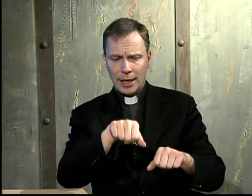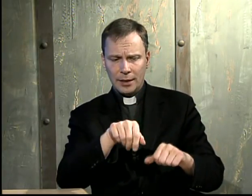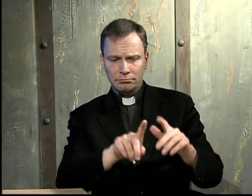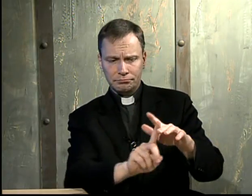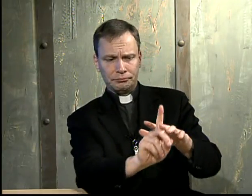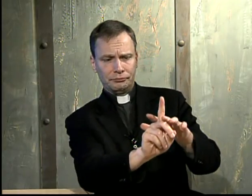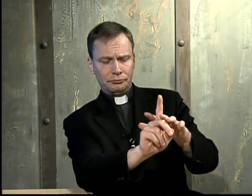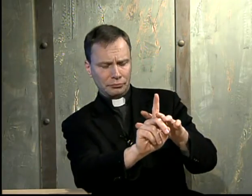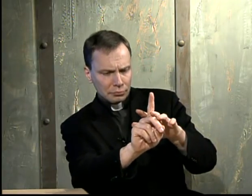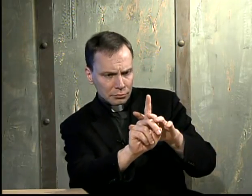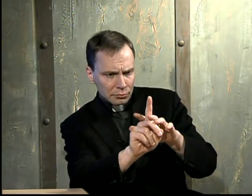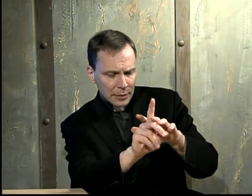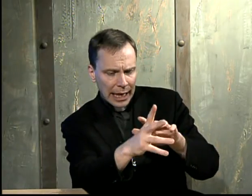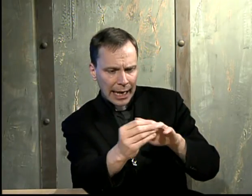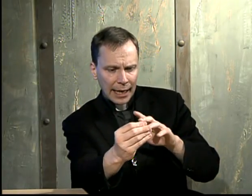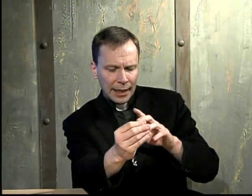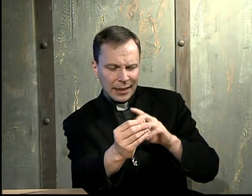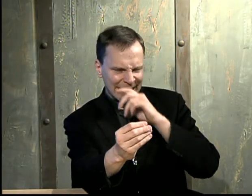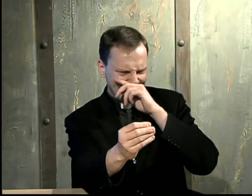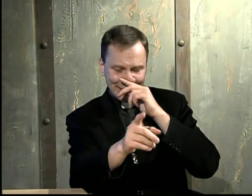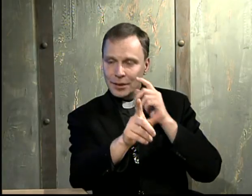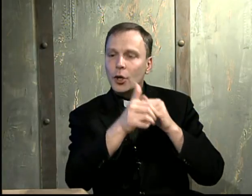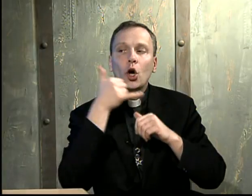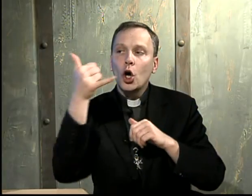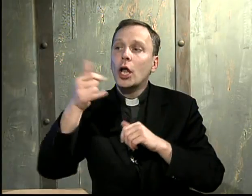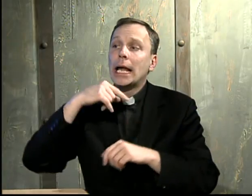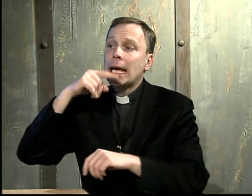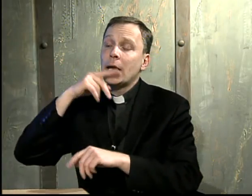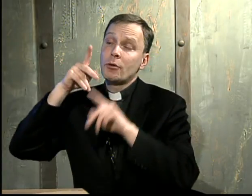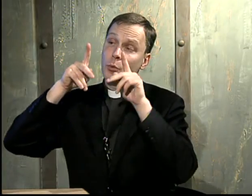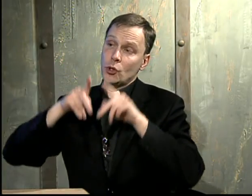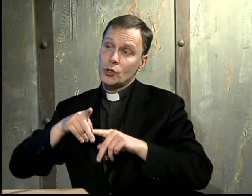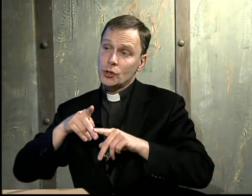who did not know sign language, there's a service that they would call,